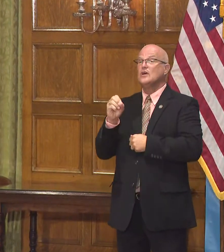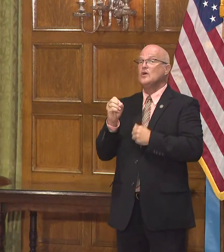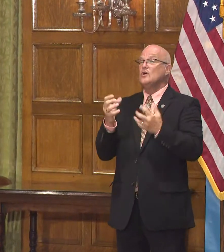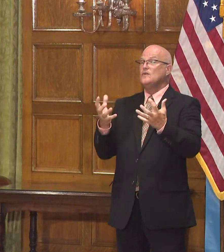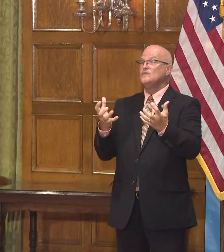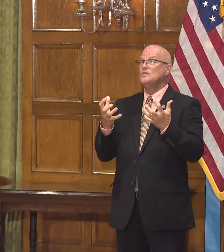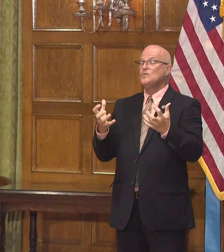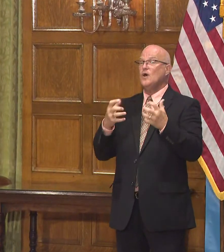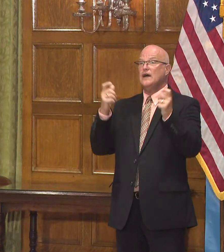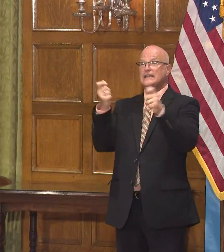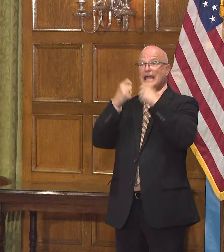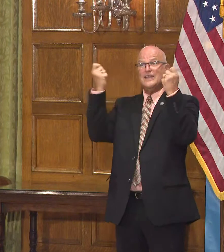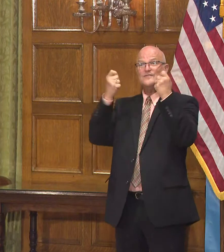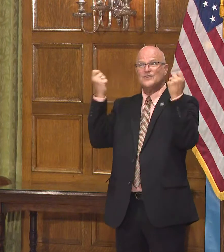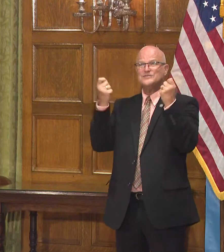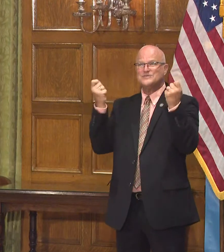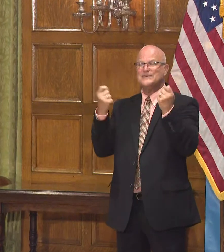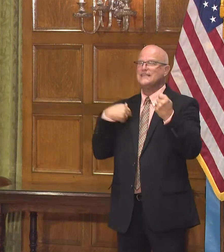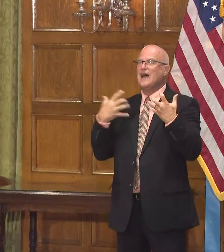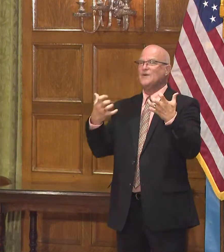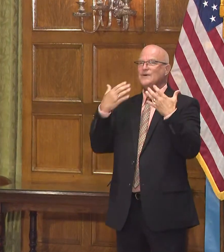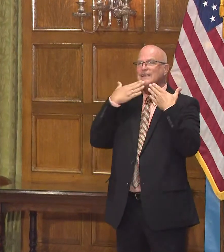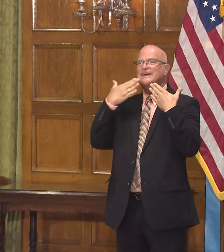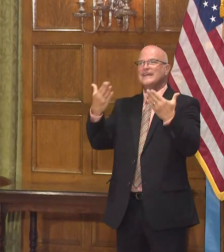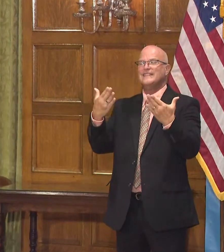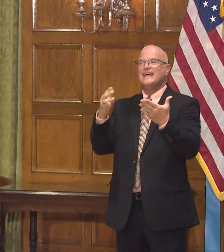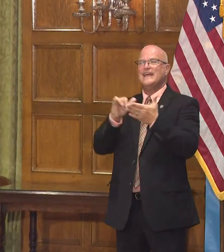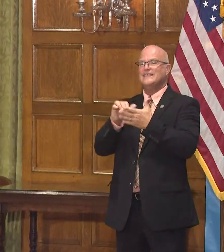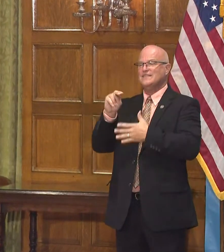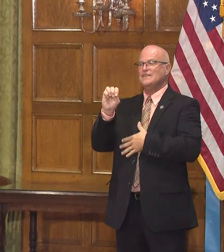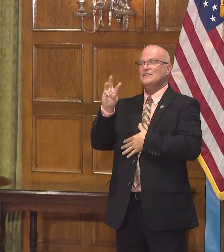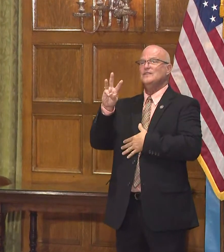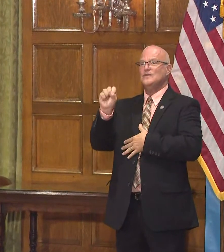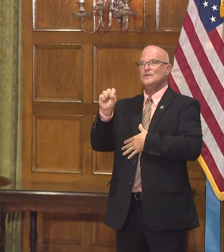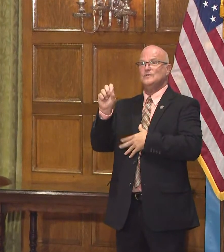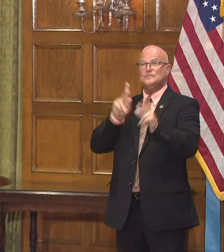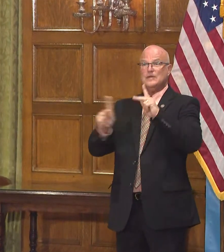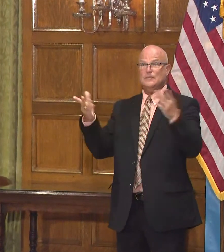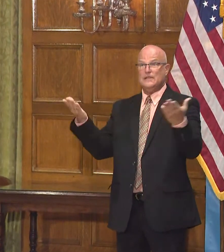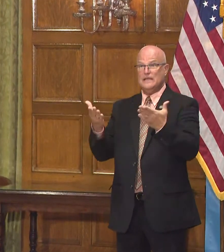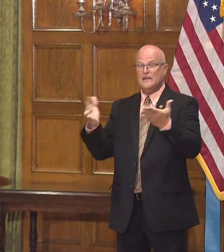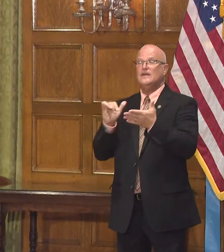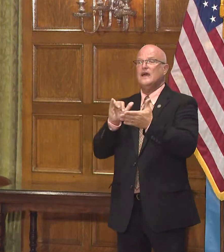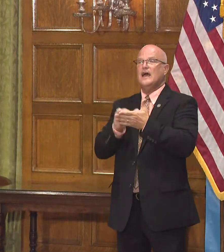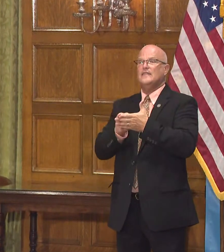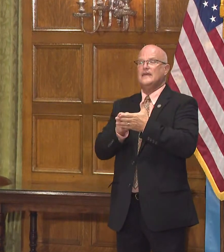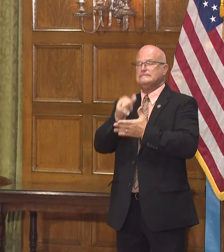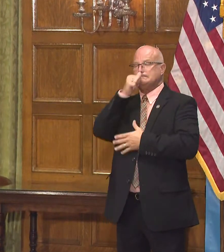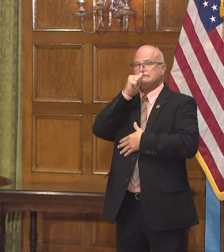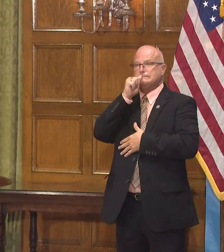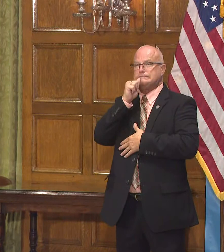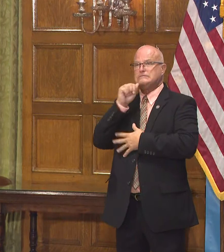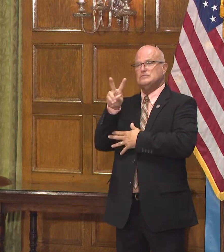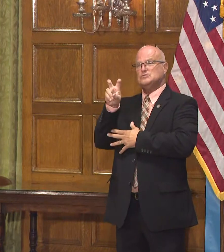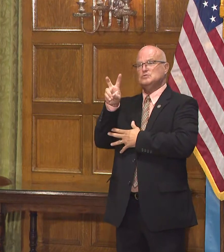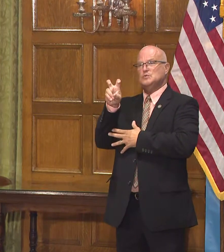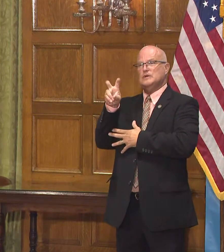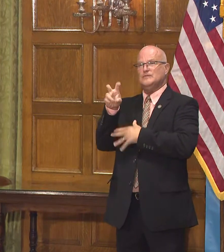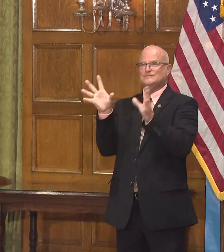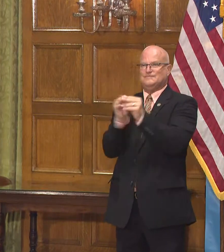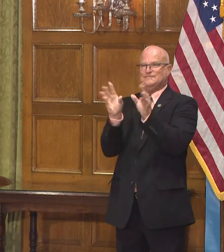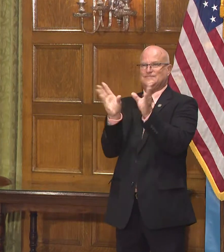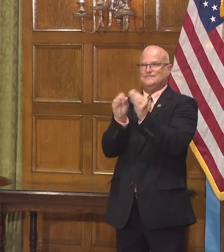like anniversaries, I want to thank the news participants here that have endured 200 of